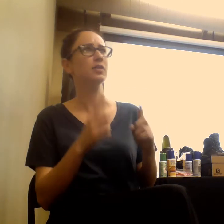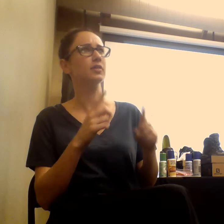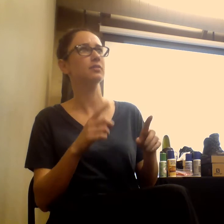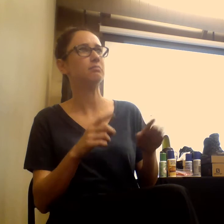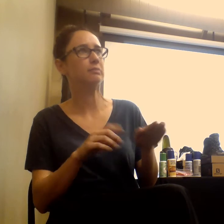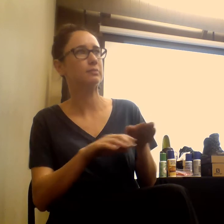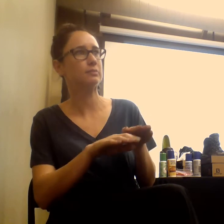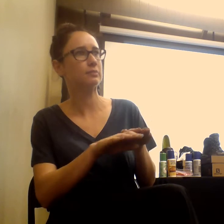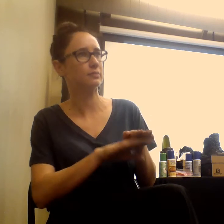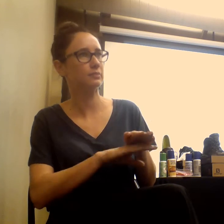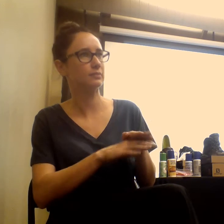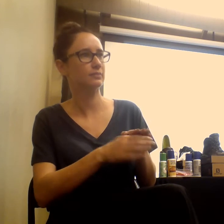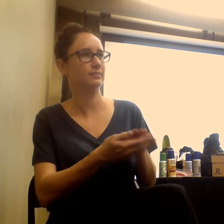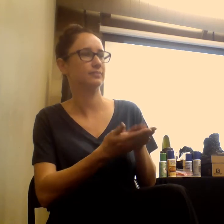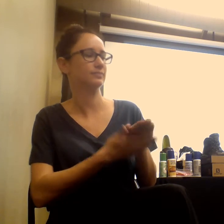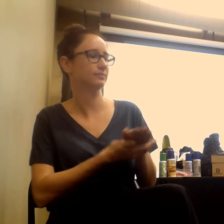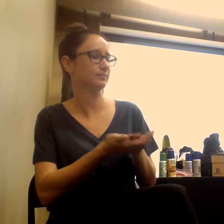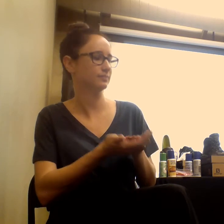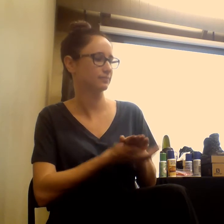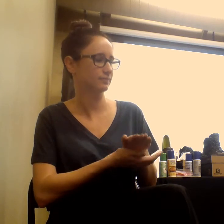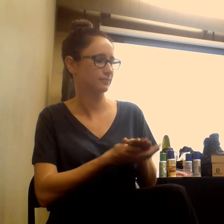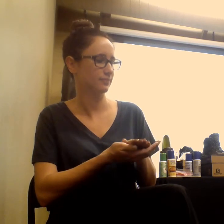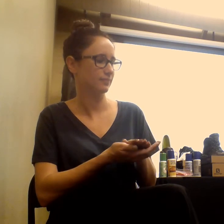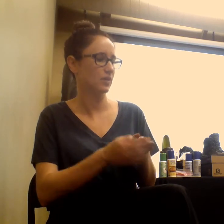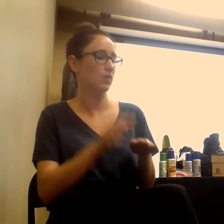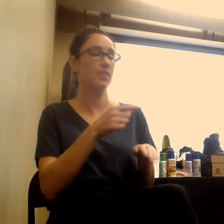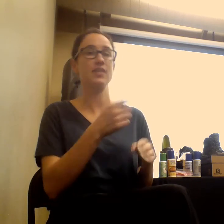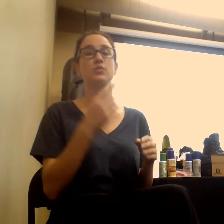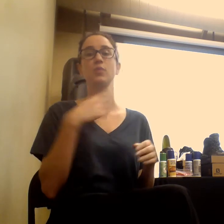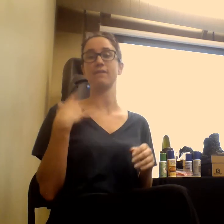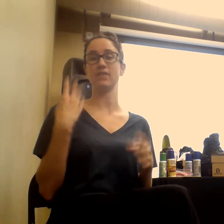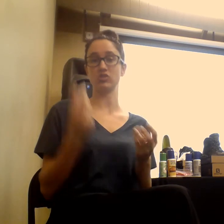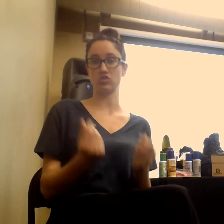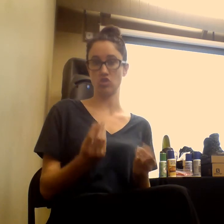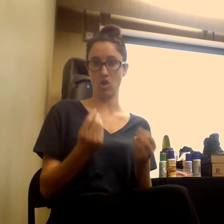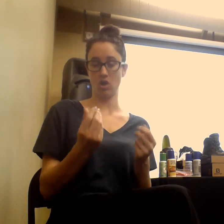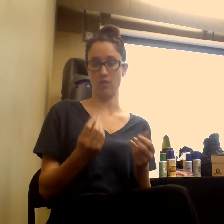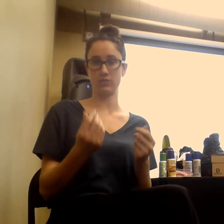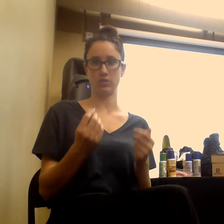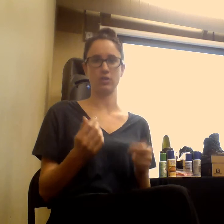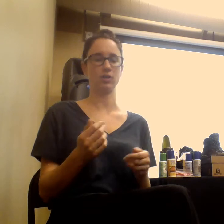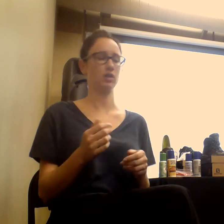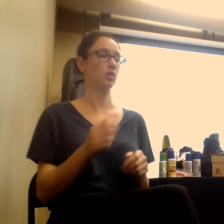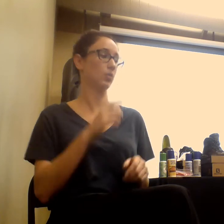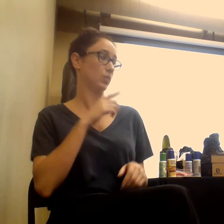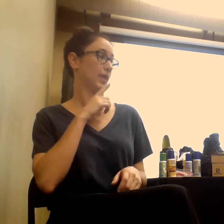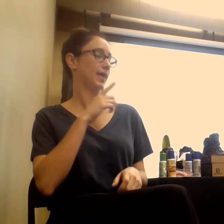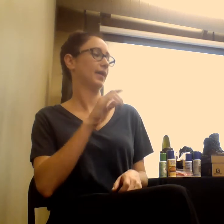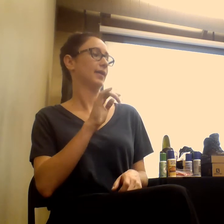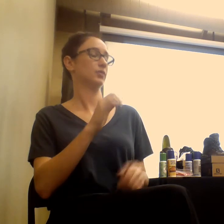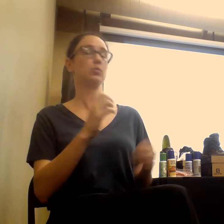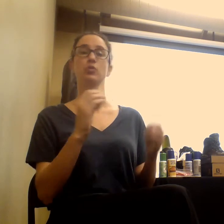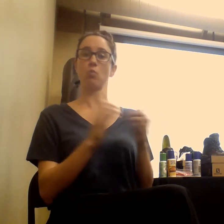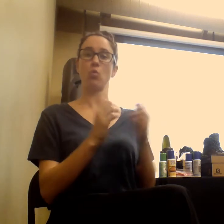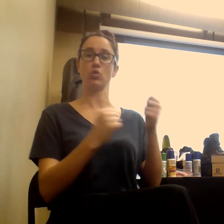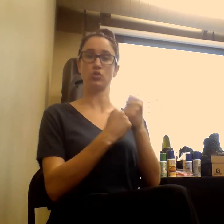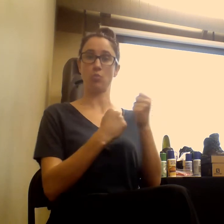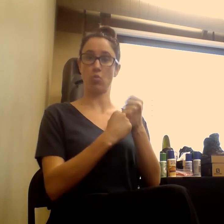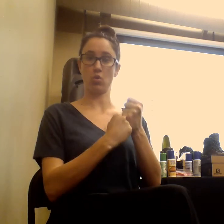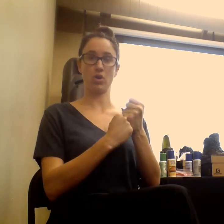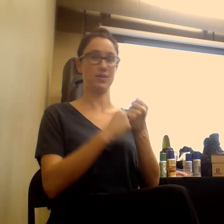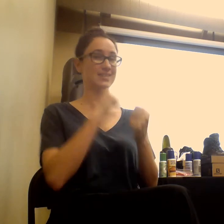It's softer. Softer? Okay, this one actually has more support, believe it or not, it's not softer. So this is fitting her